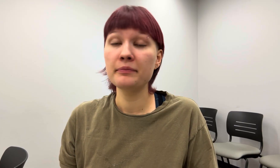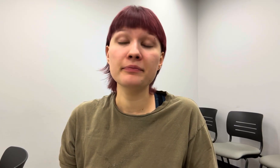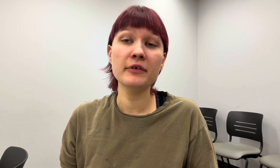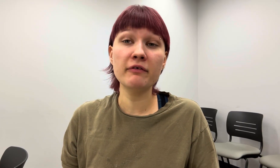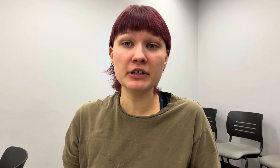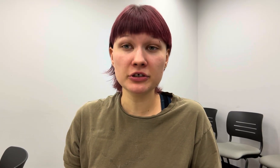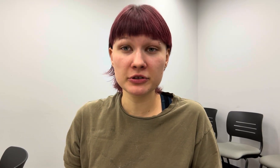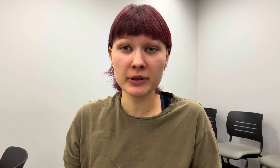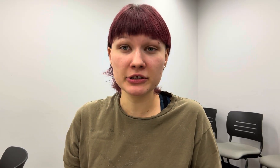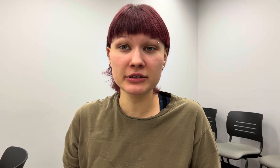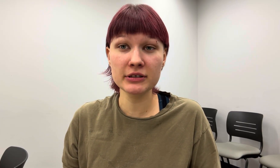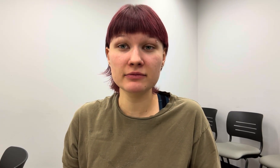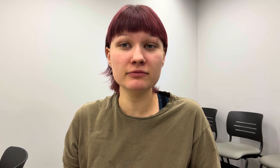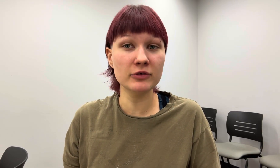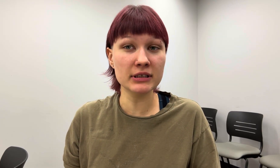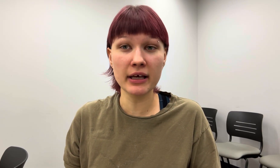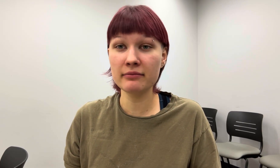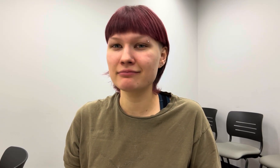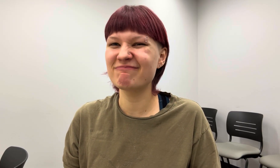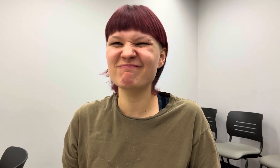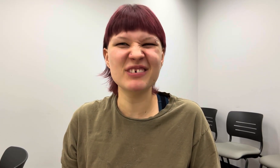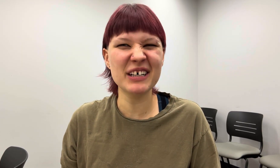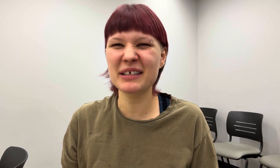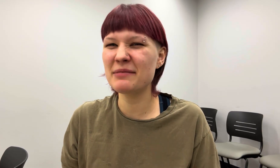The facial expressions, once again, it's